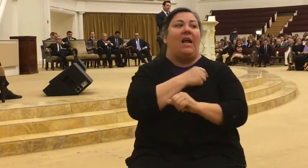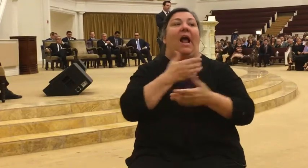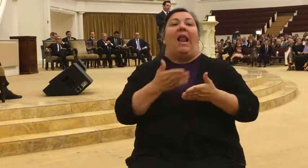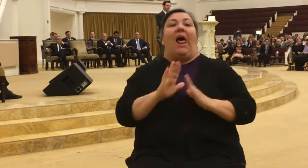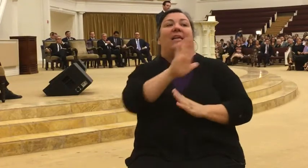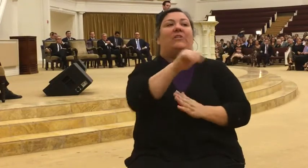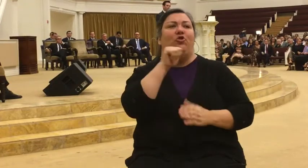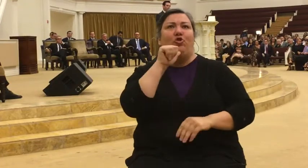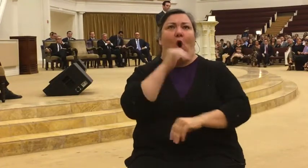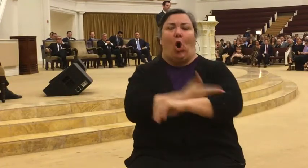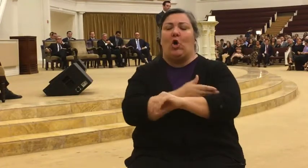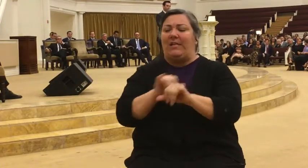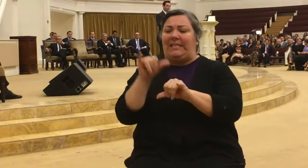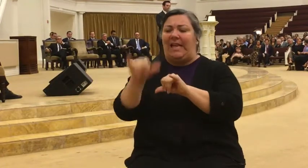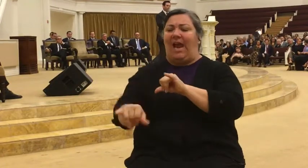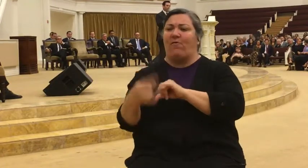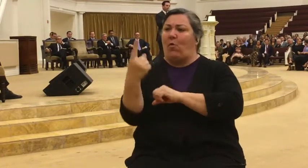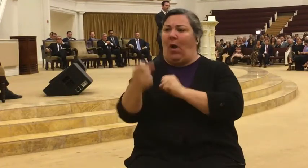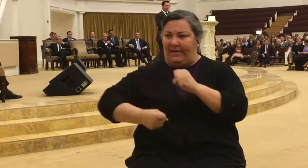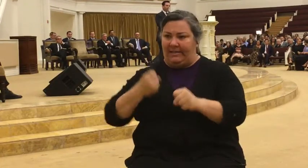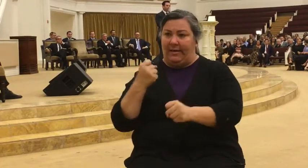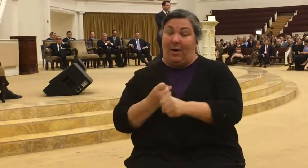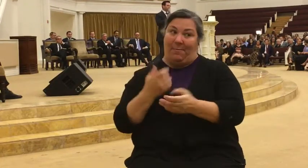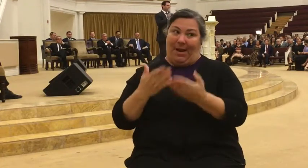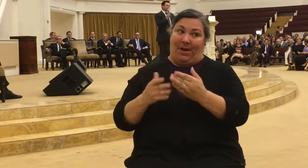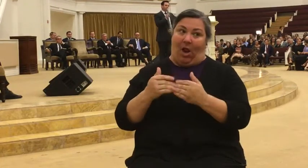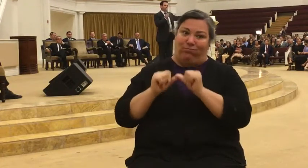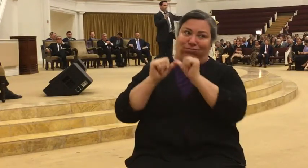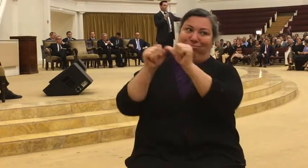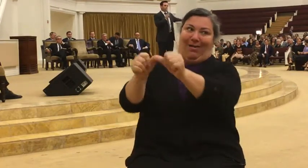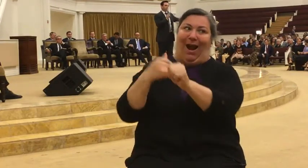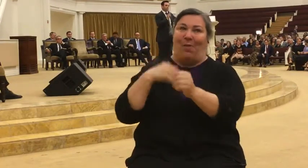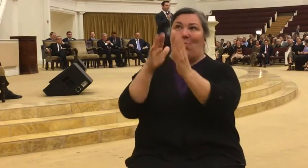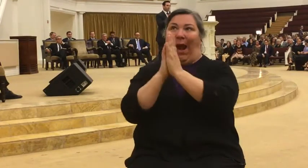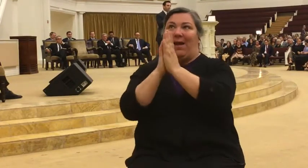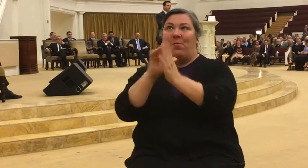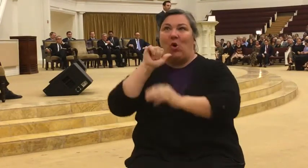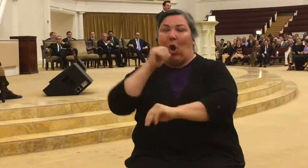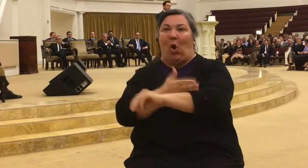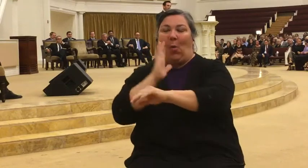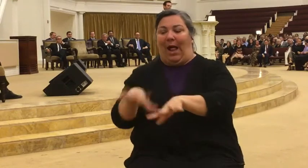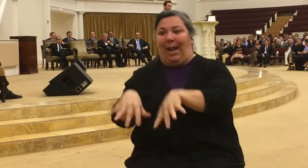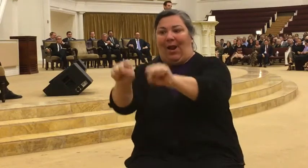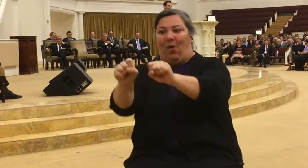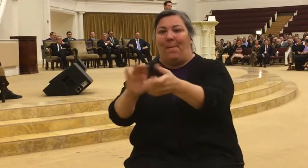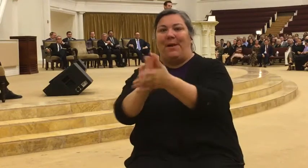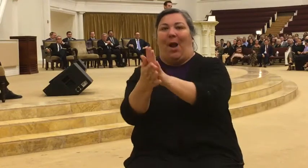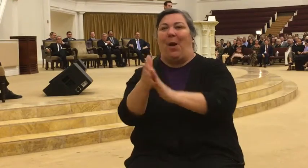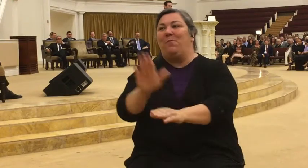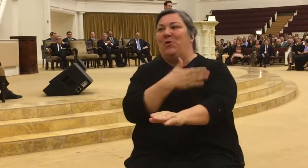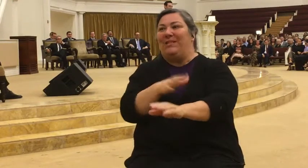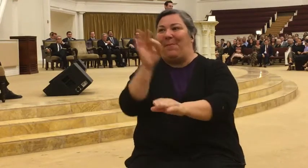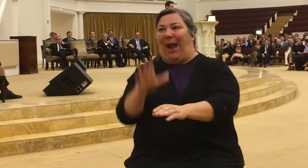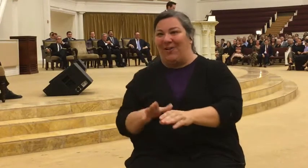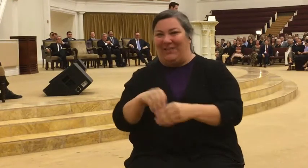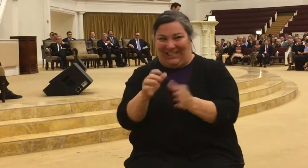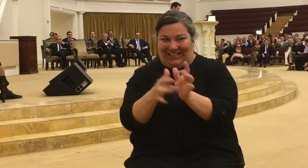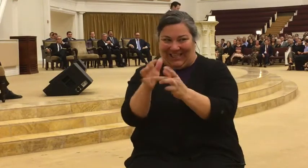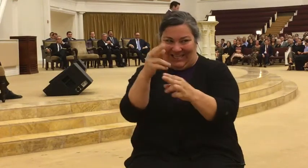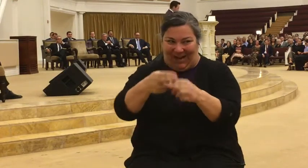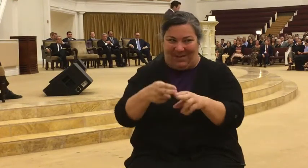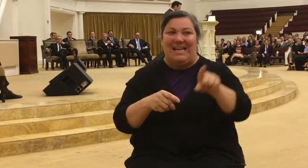year, however long that turns into. I'm praying she just takes over. She becomes our music pastor in Jesus' name.